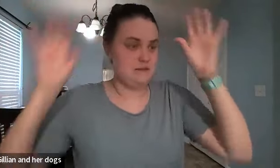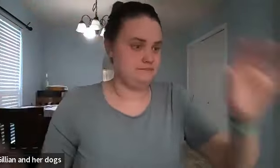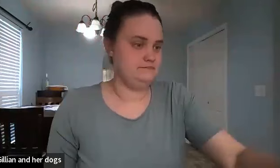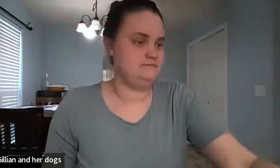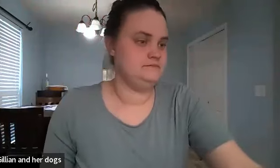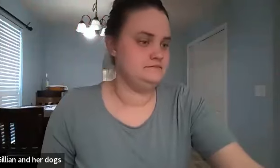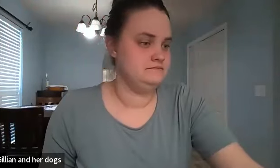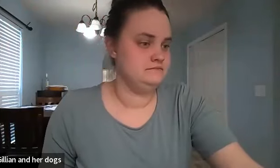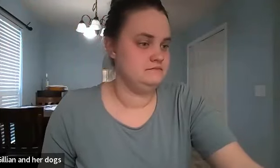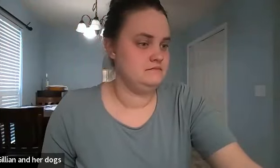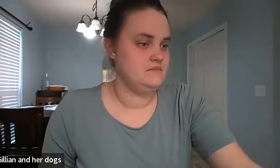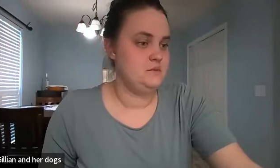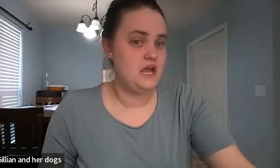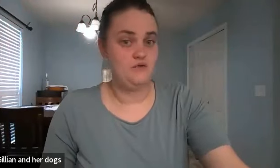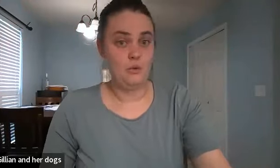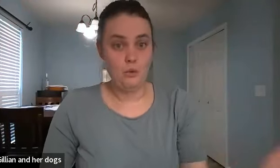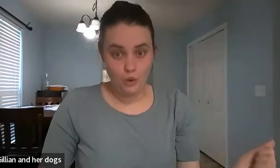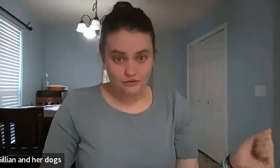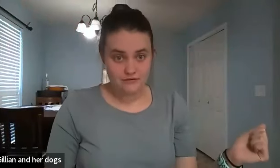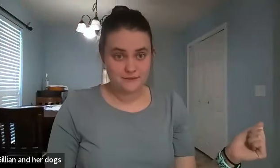same. Then we have wolf.